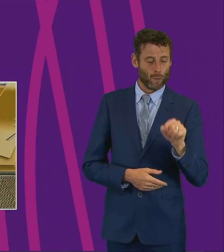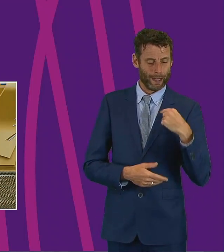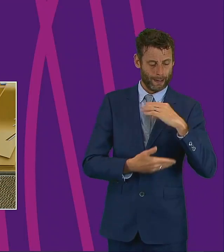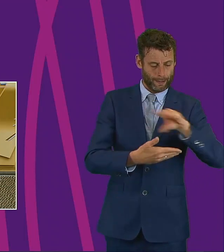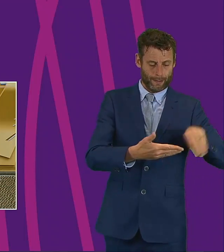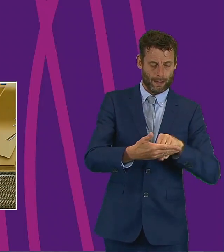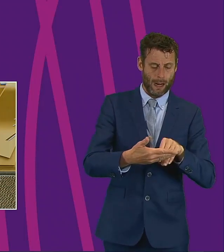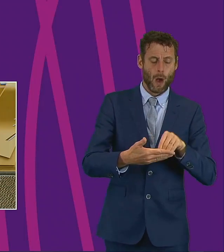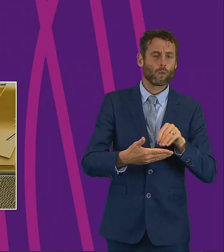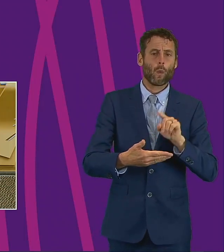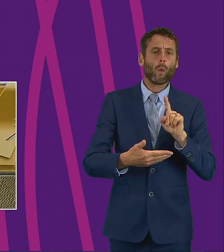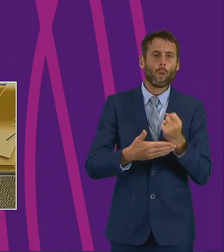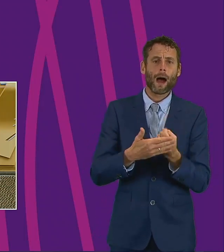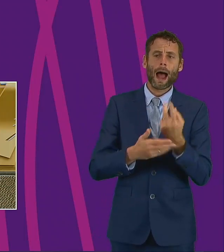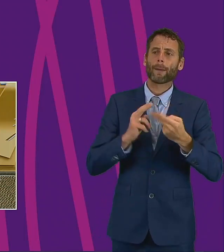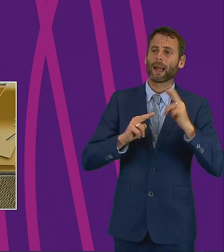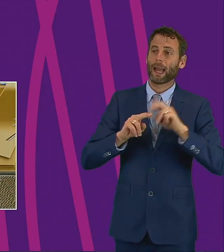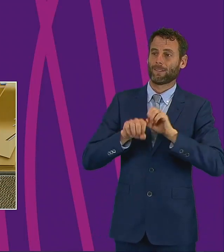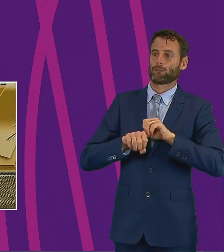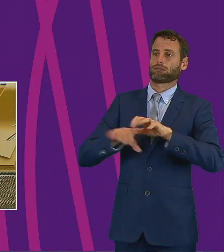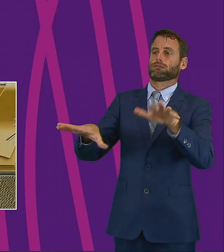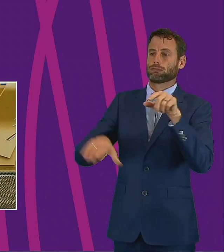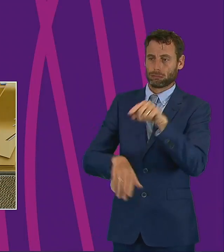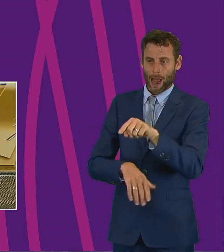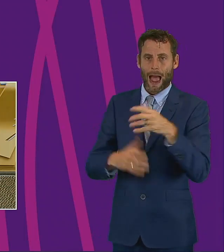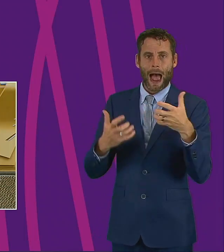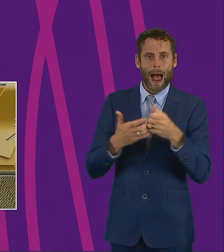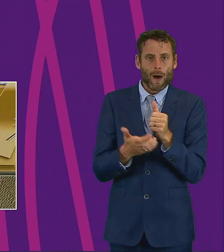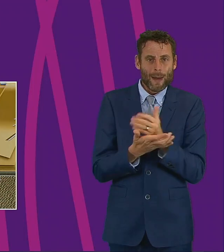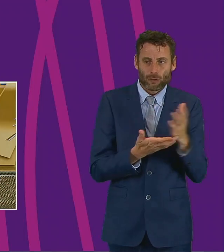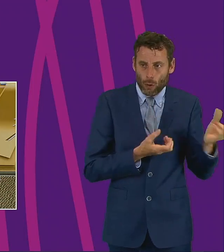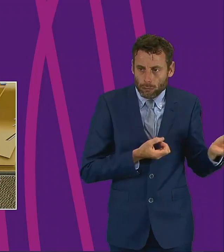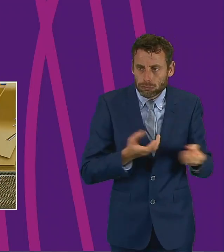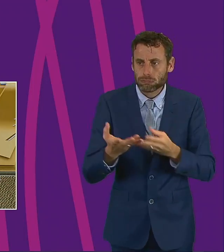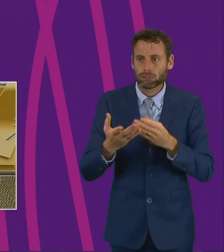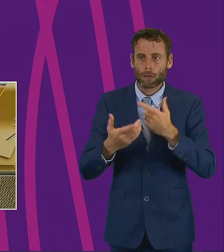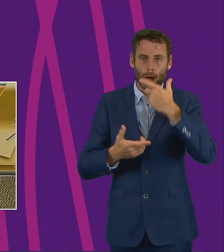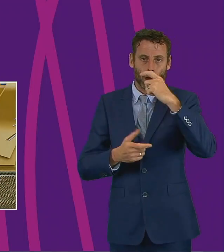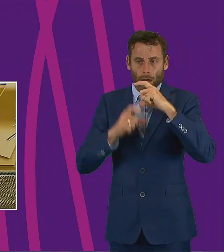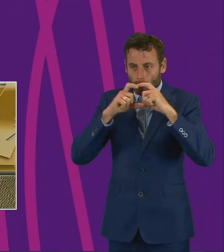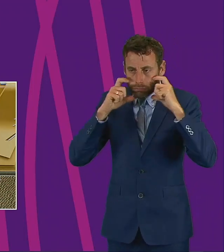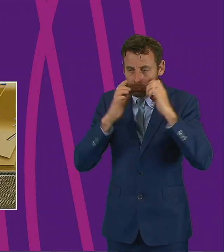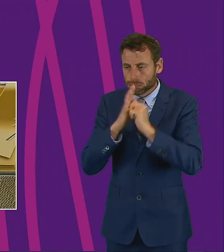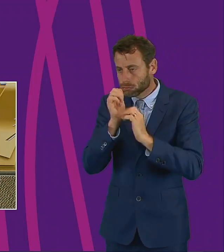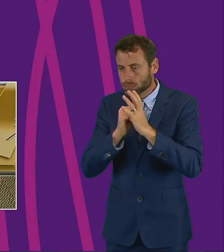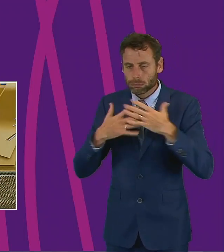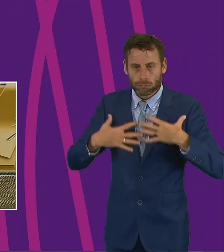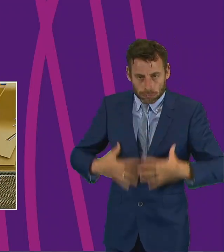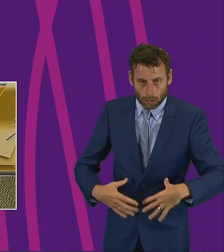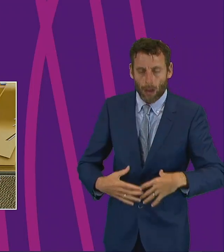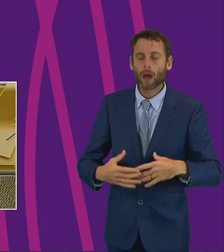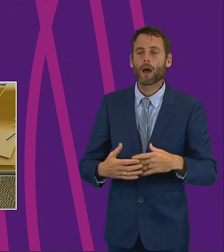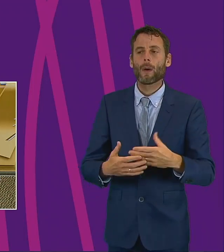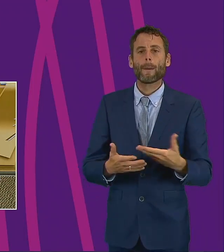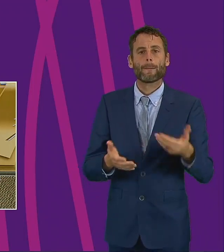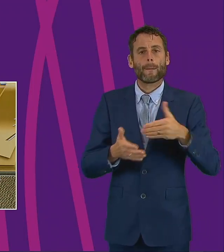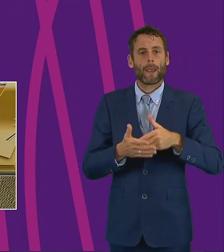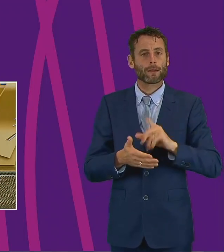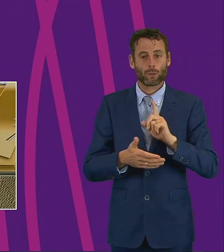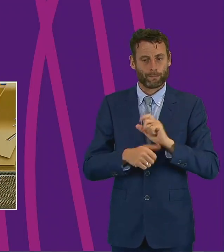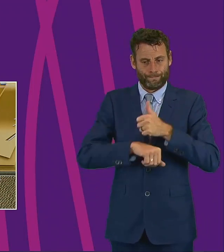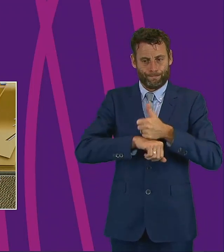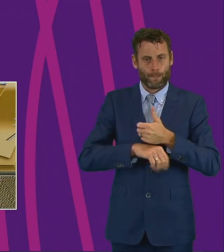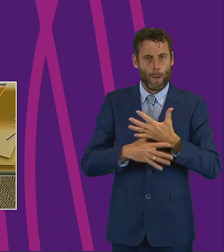management arrangements. We are replenishing key equipment and PPE stockpiles. And, of course, we're planning an expansion of the seasonal flu vaccination